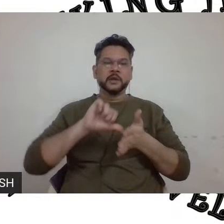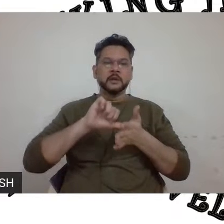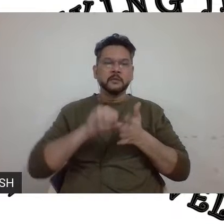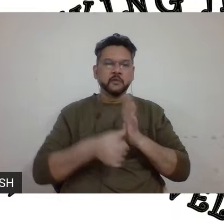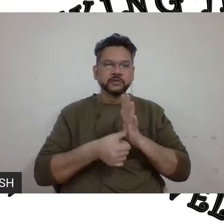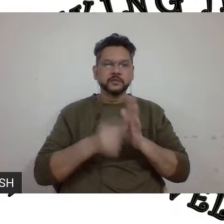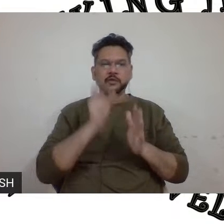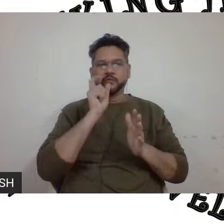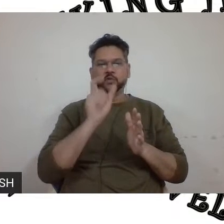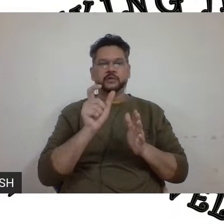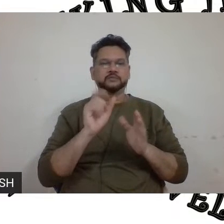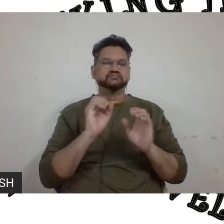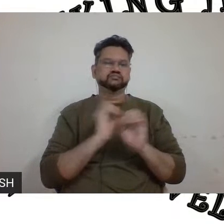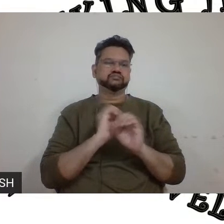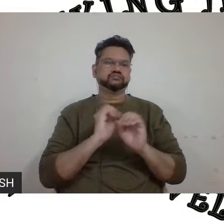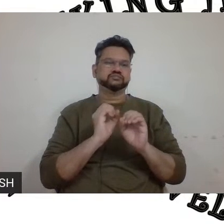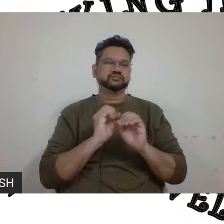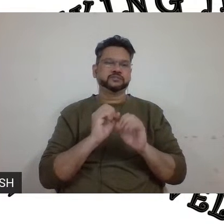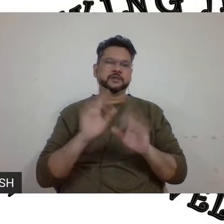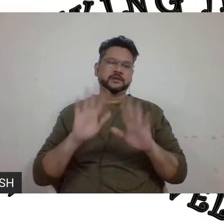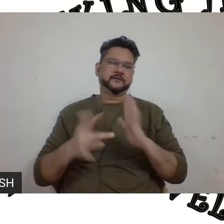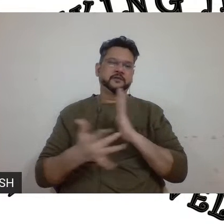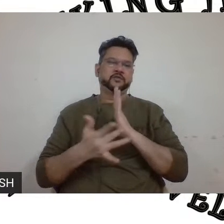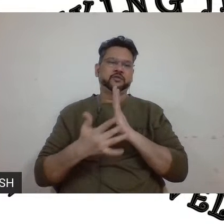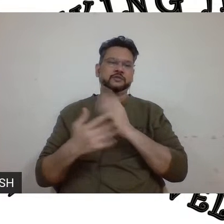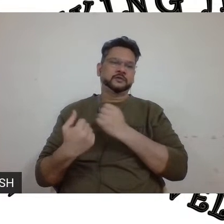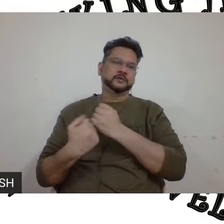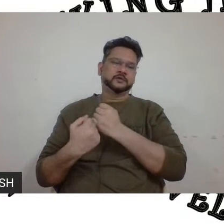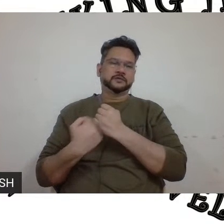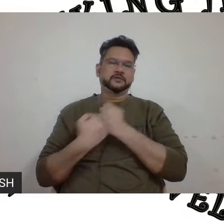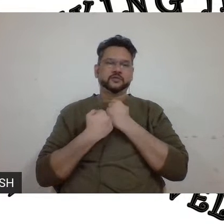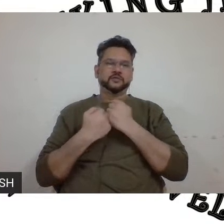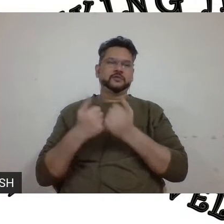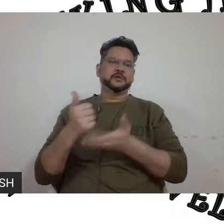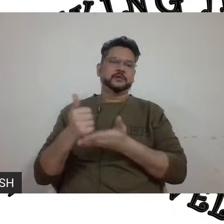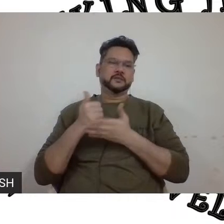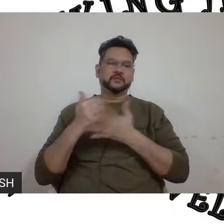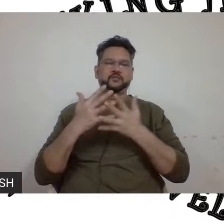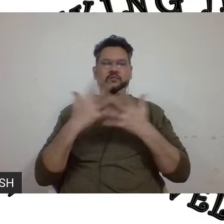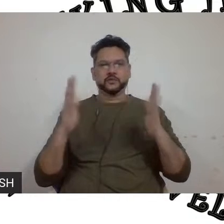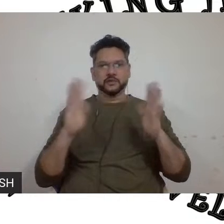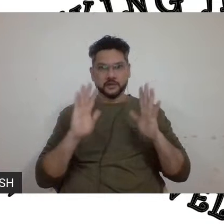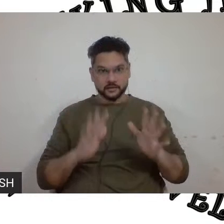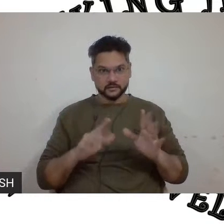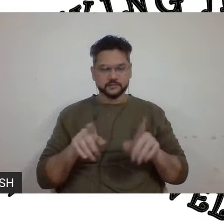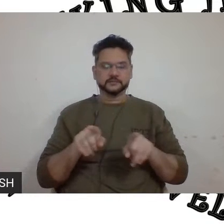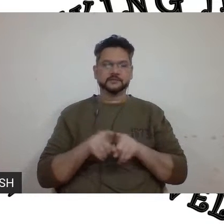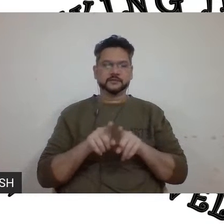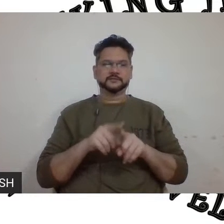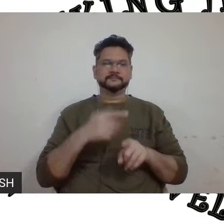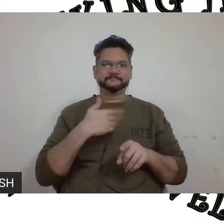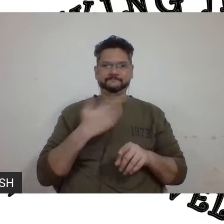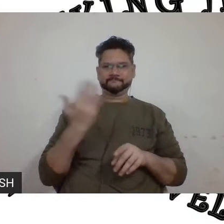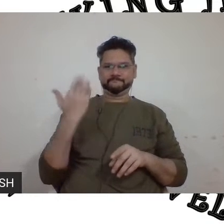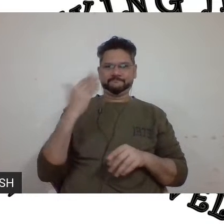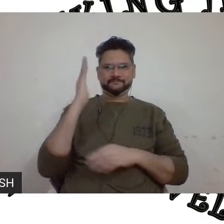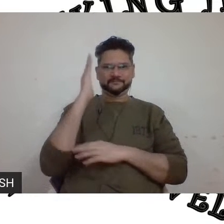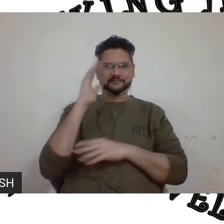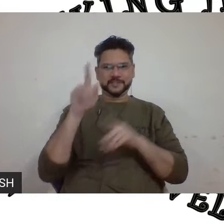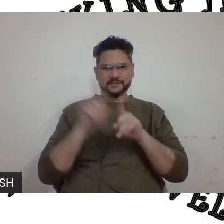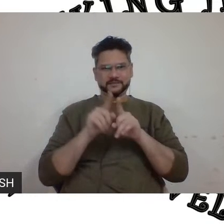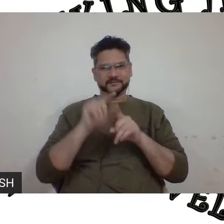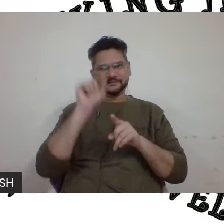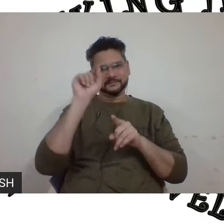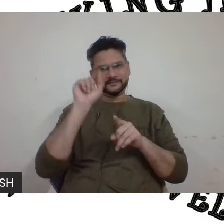we really need to look at certain points which I highlighted in my speech. So highlighted